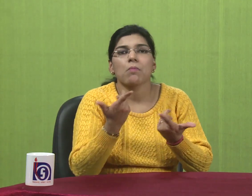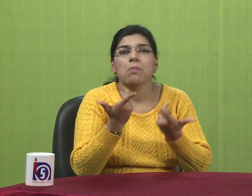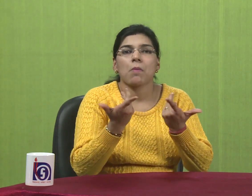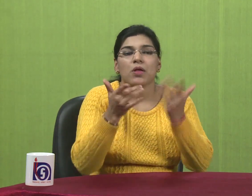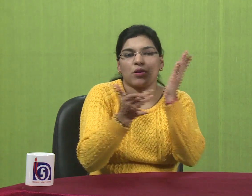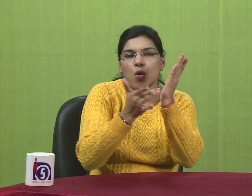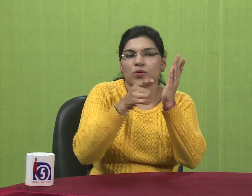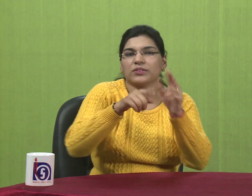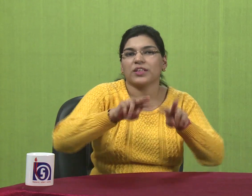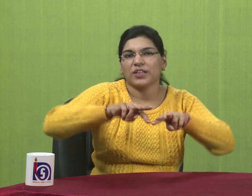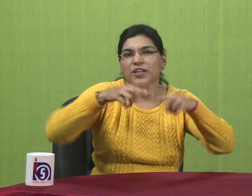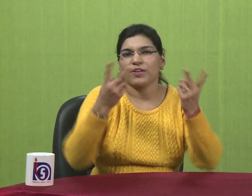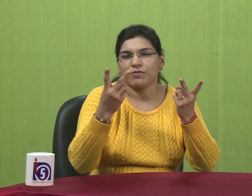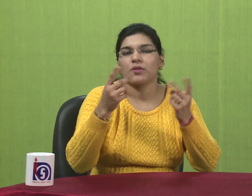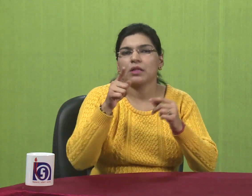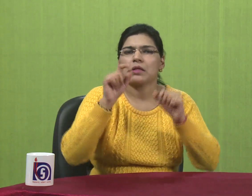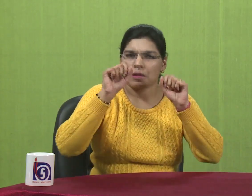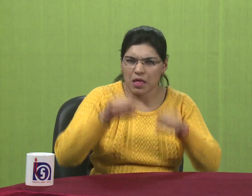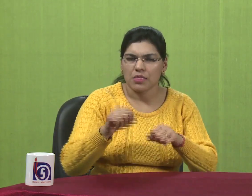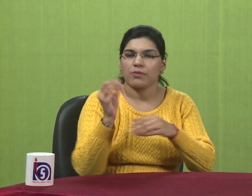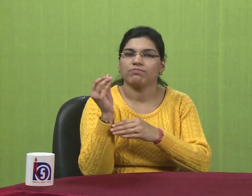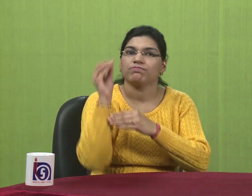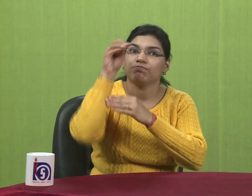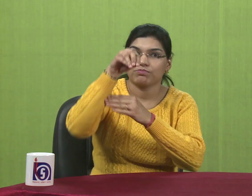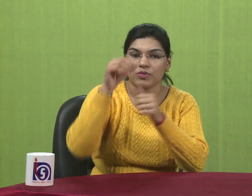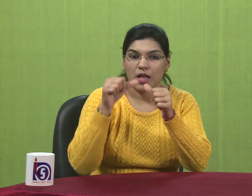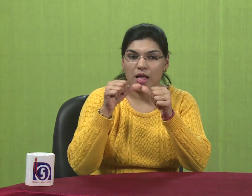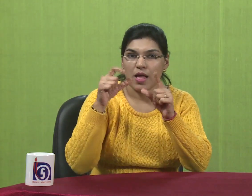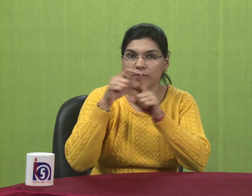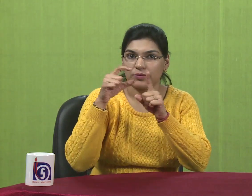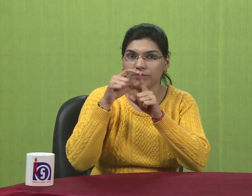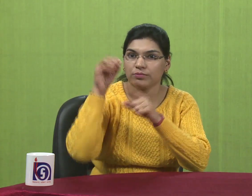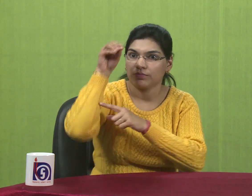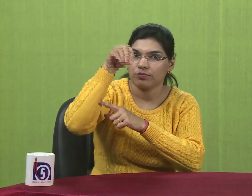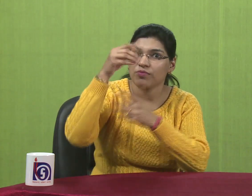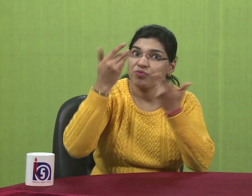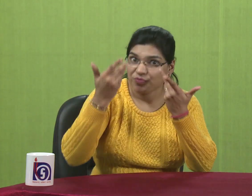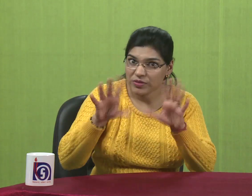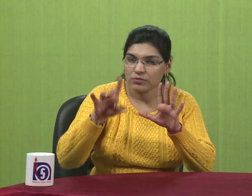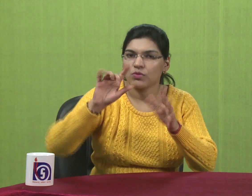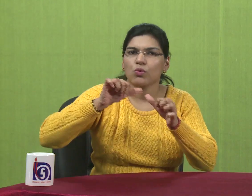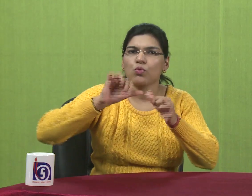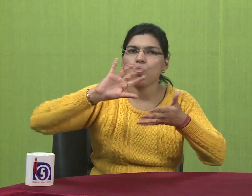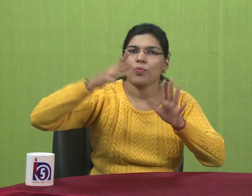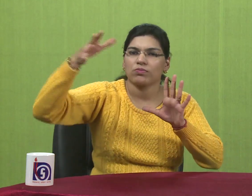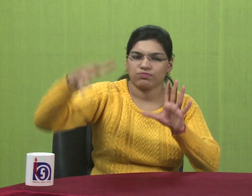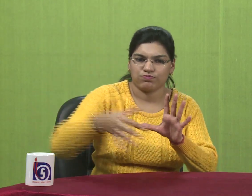because NIOS is an institute, but maybe the word does not accept it, so I will add it to the